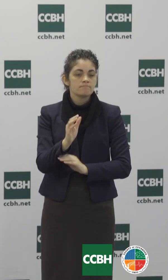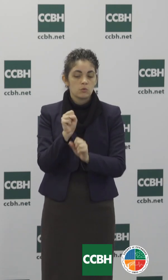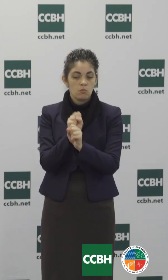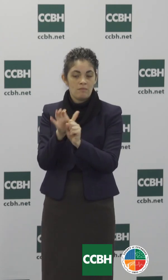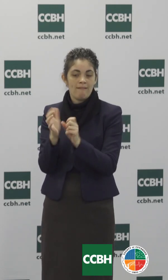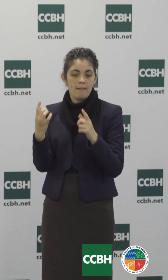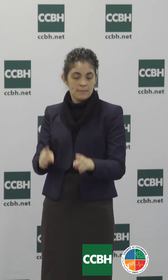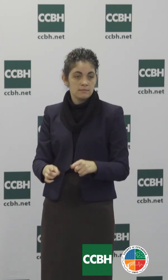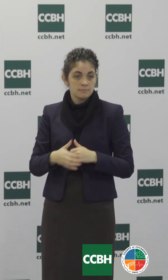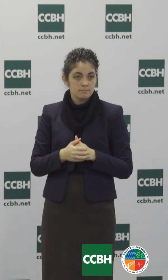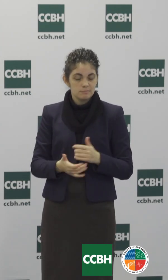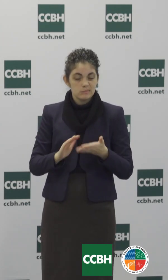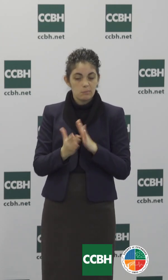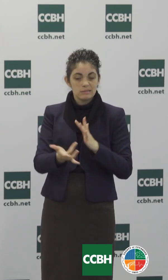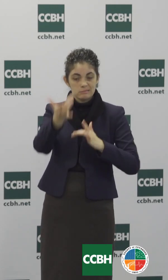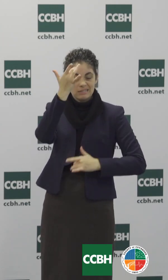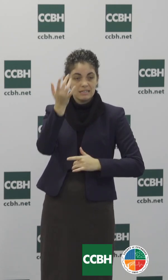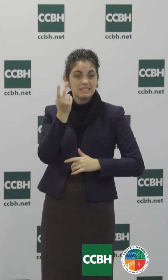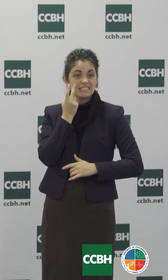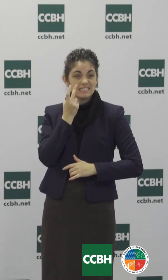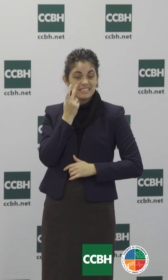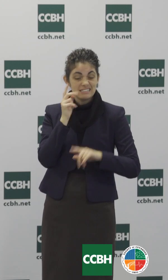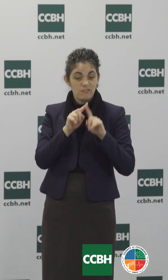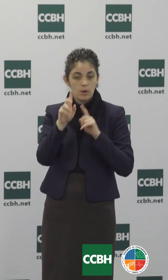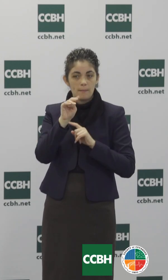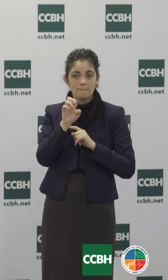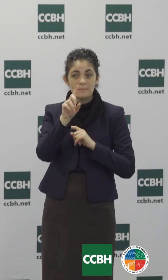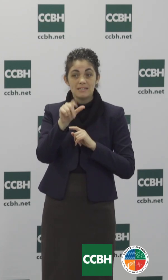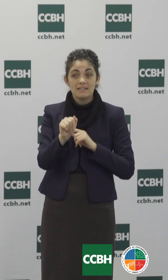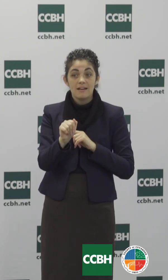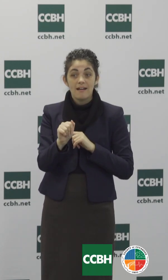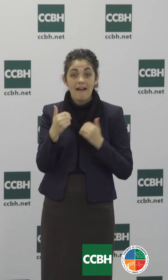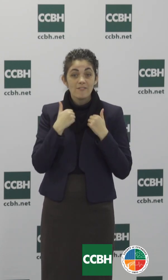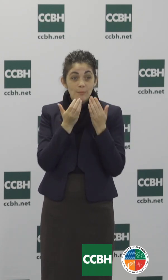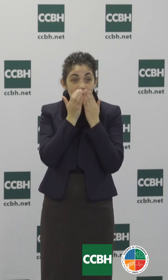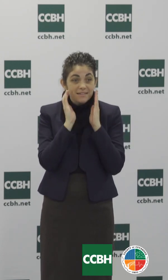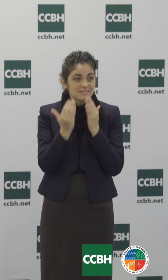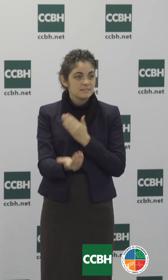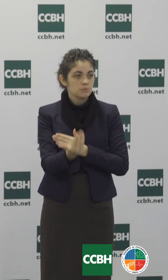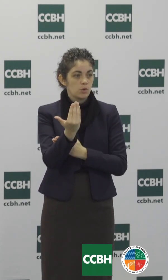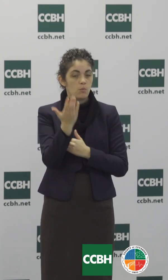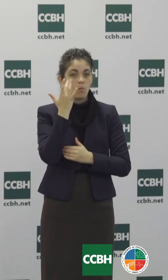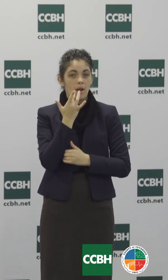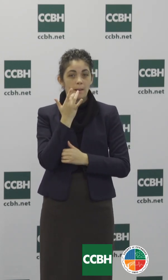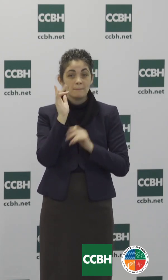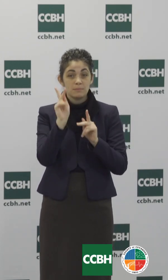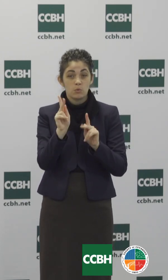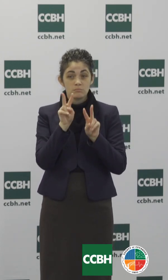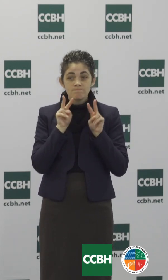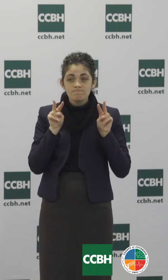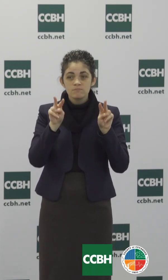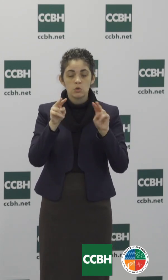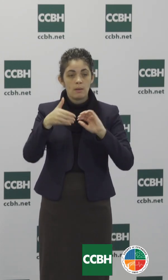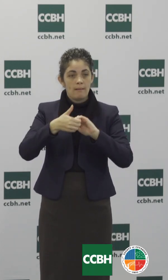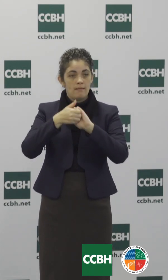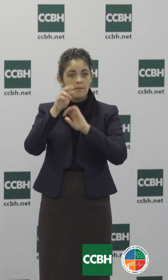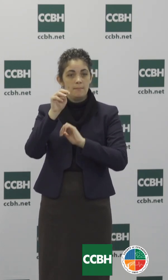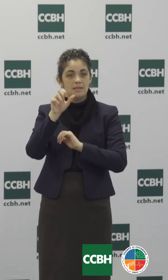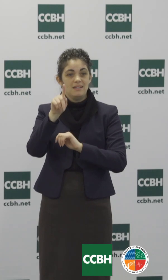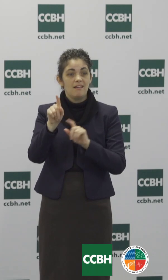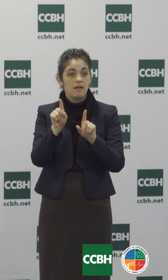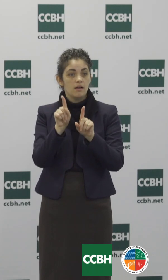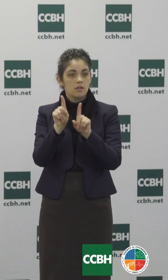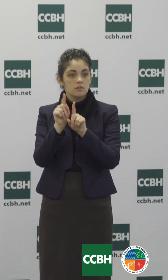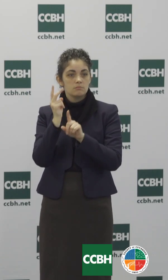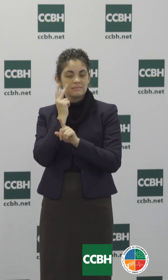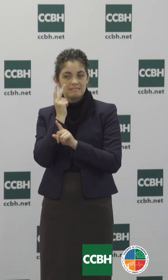lead by example. It was great to see members of the media wearing masks because people will be watching you on TV and in your